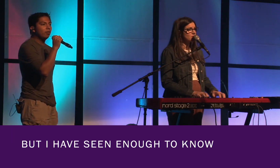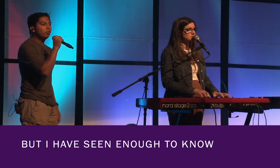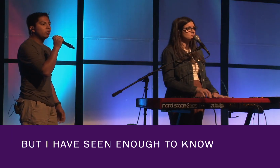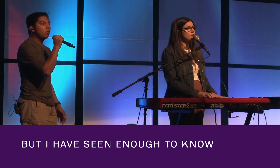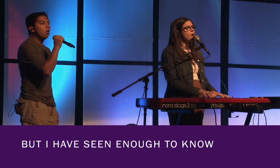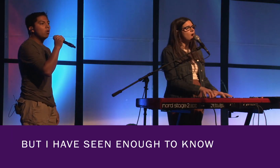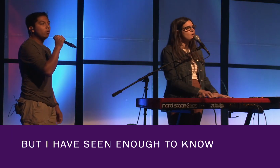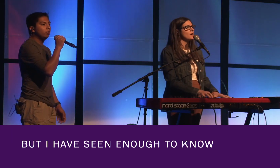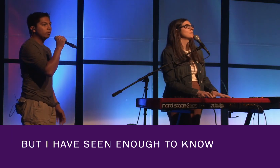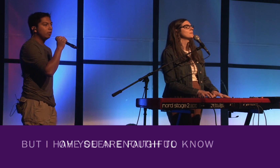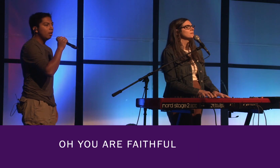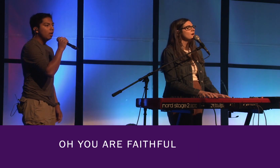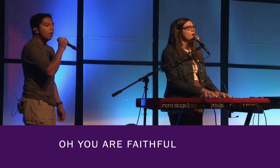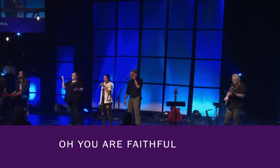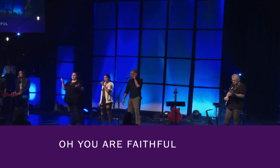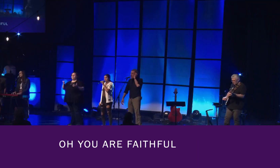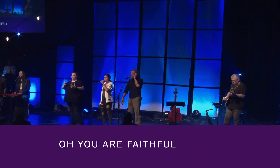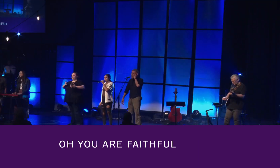seen enough to know.